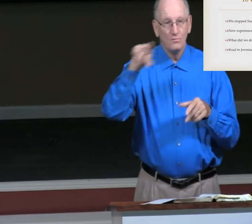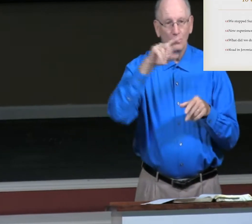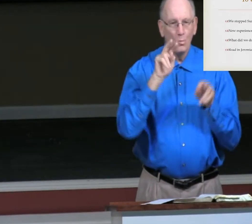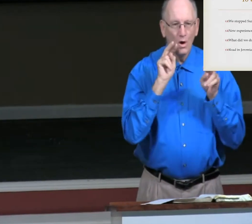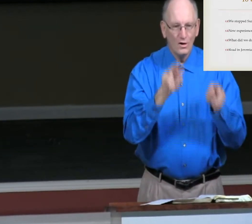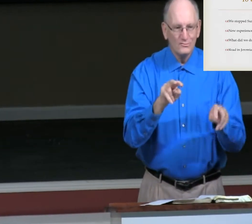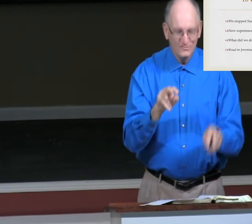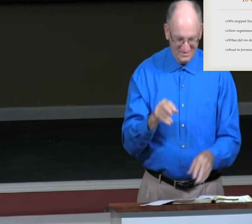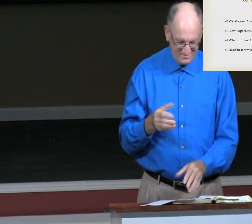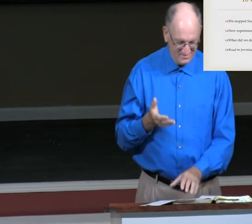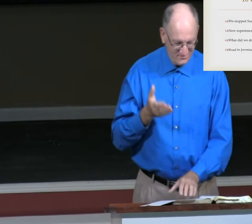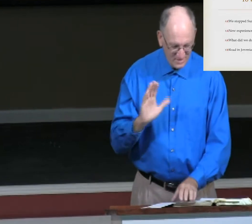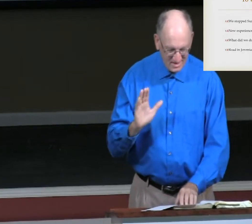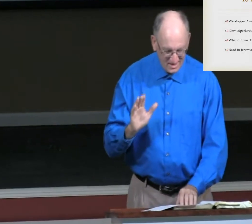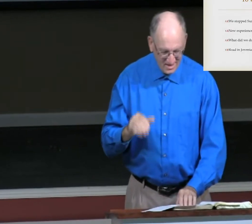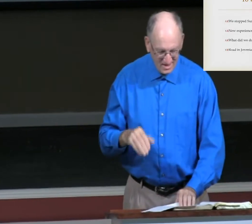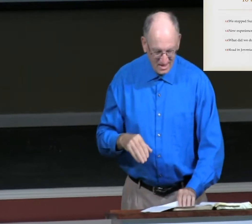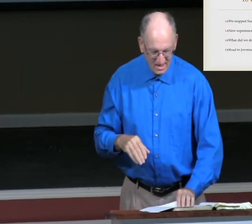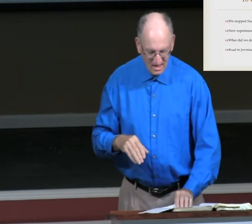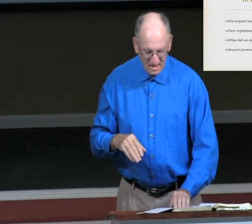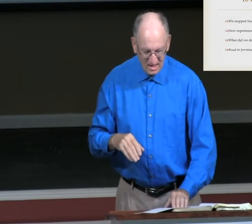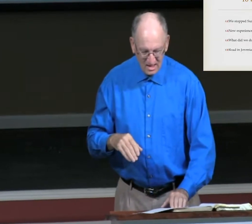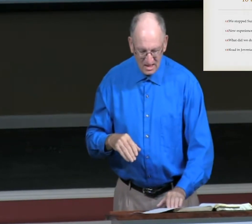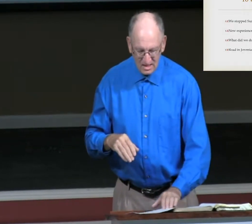hopefully everyone will continue to watch at that time.